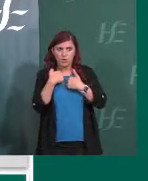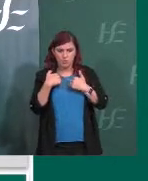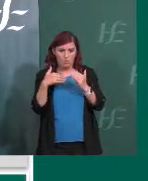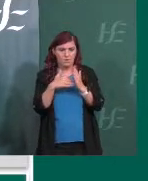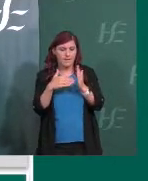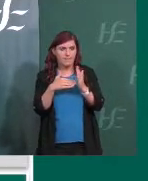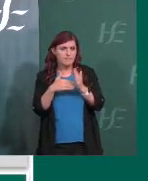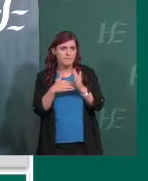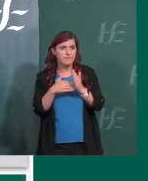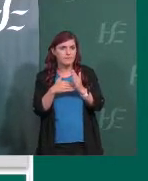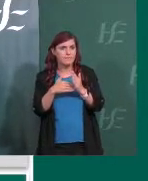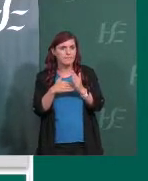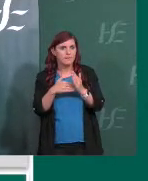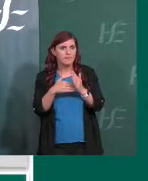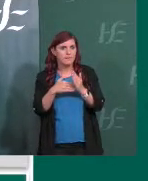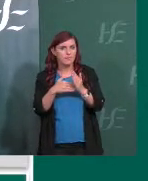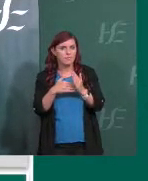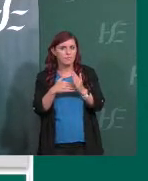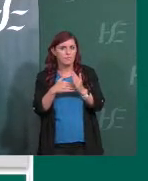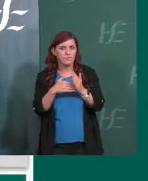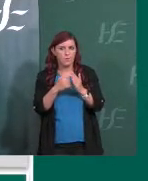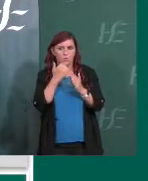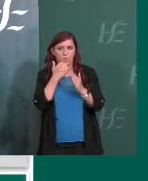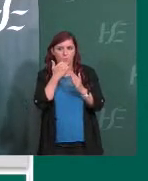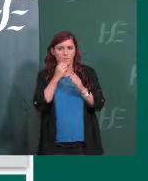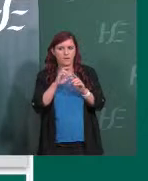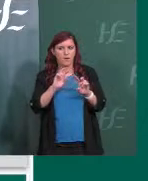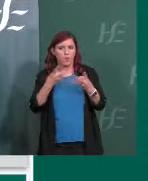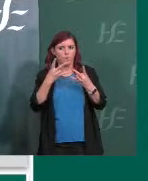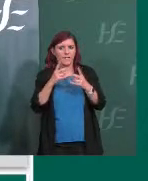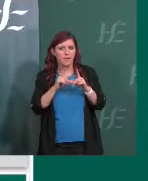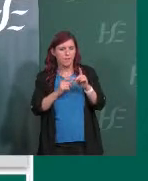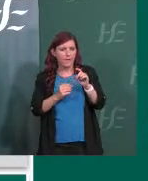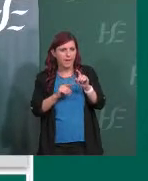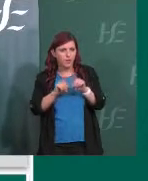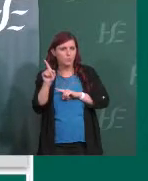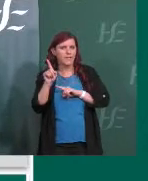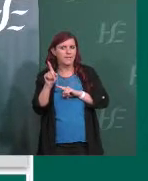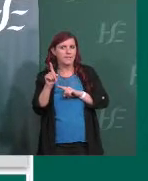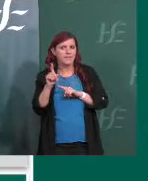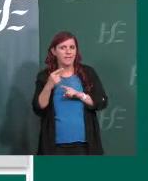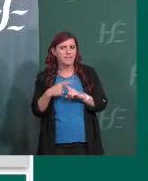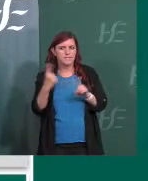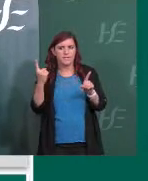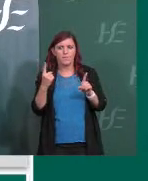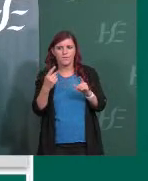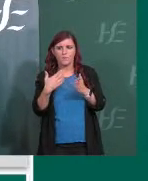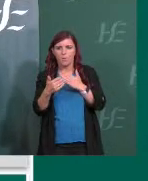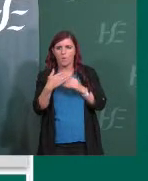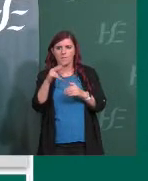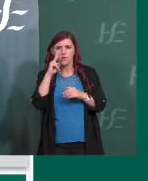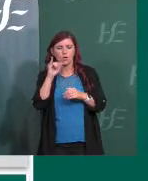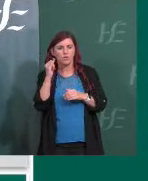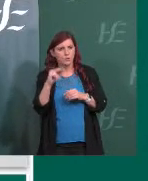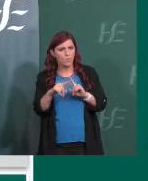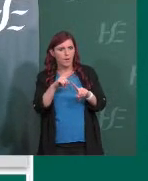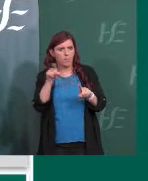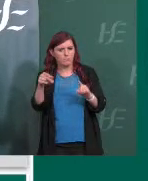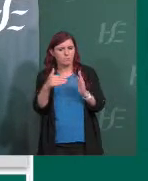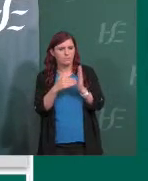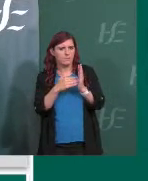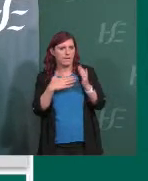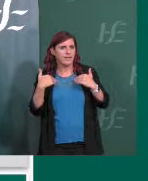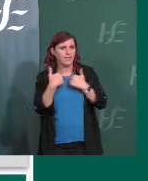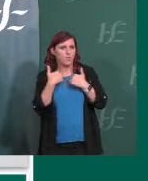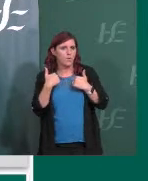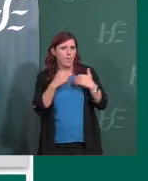obviously. The rate of increase is very different from what we saw in January, but it is a concern, and we're linking